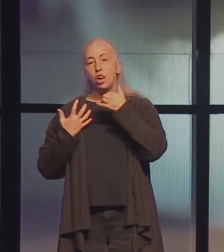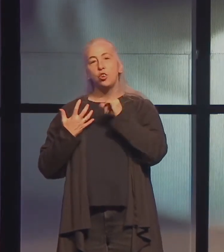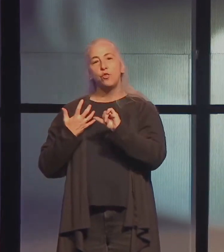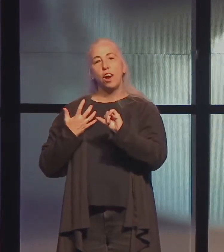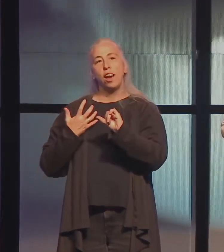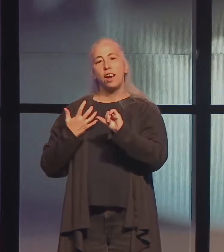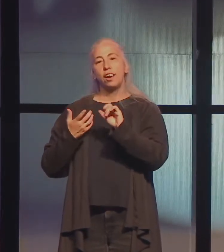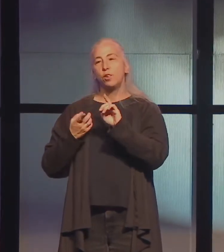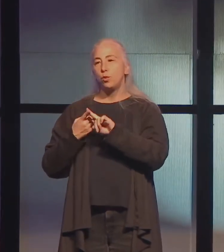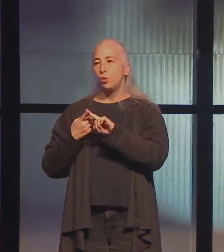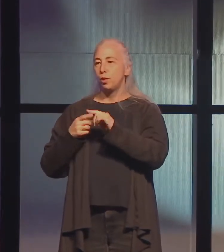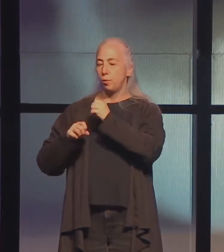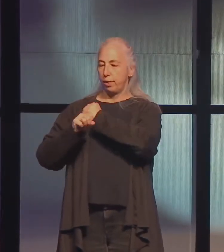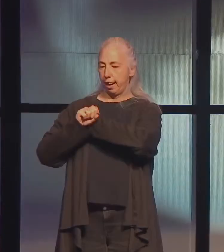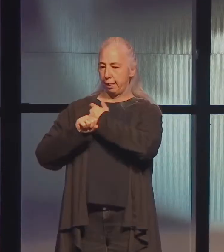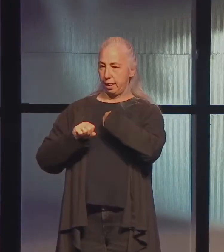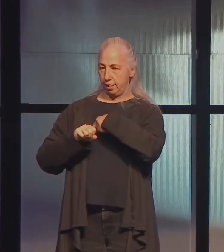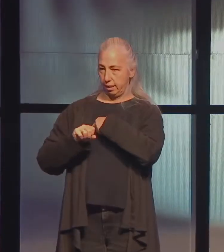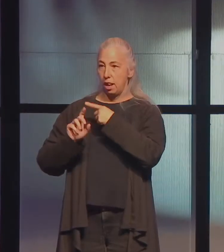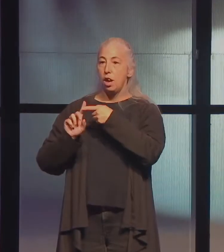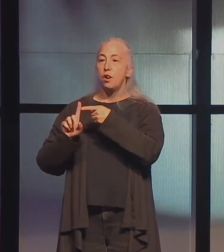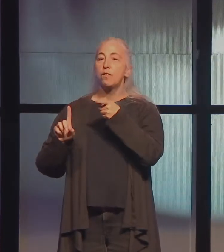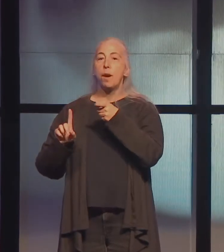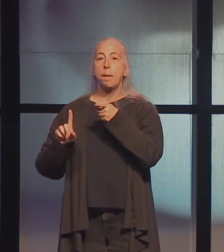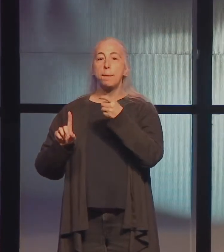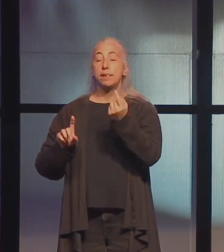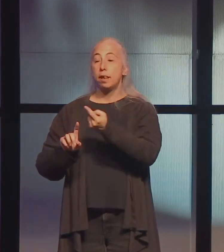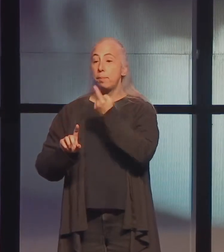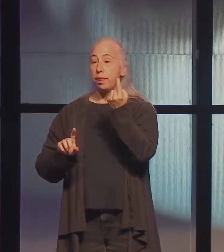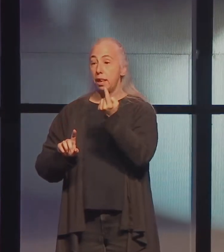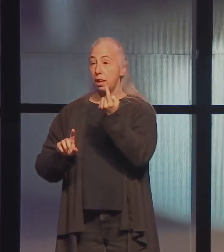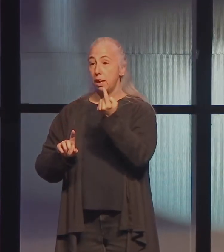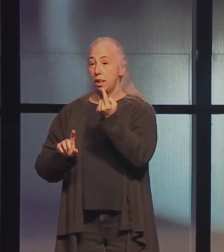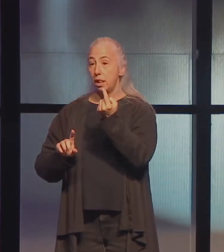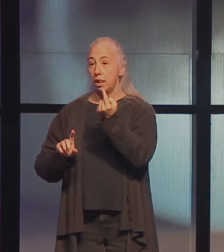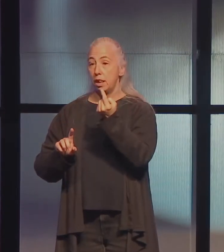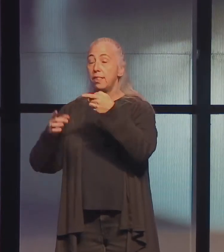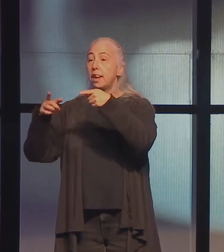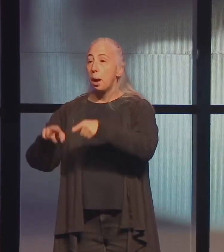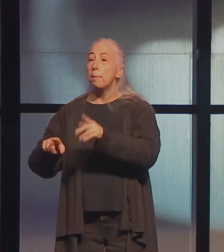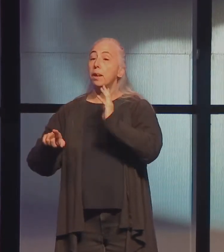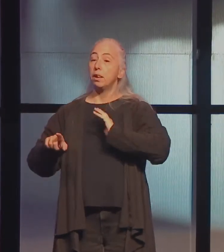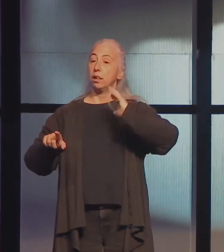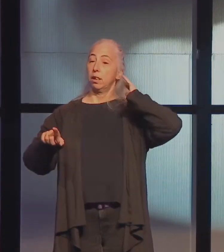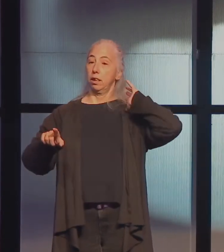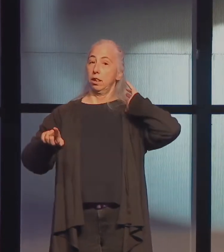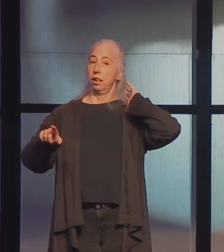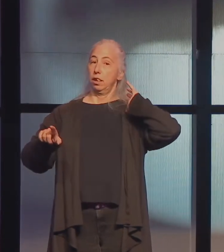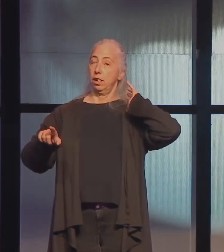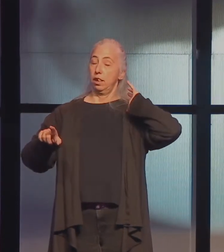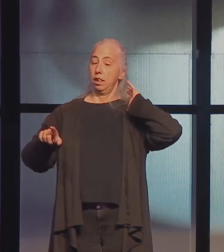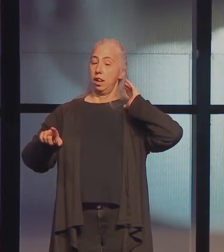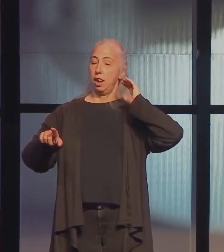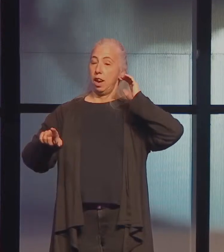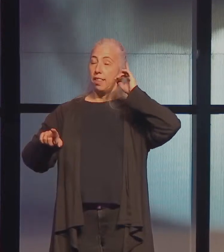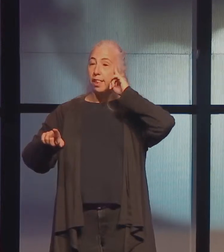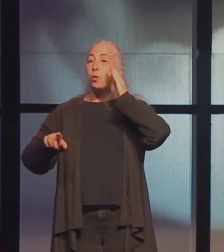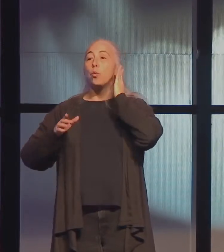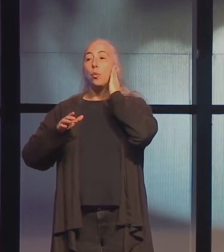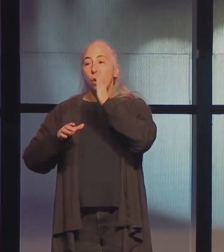to protect us from something they believe will happen because of something that did